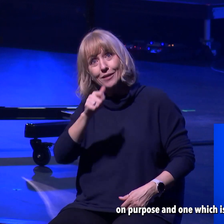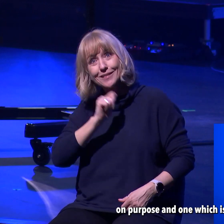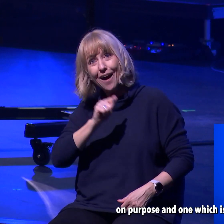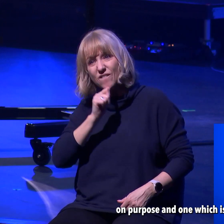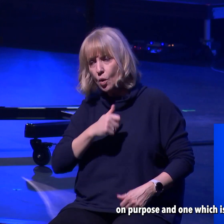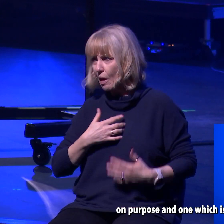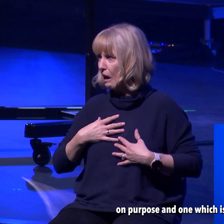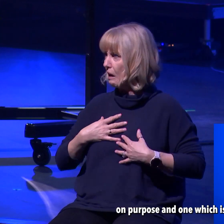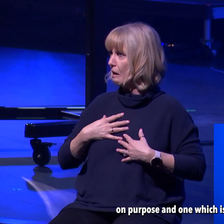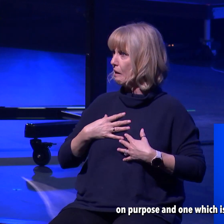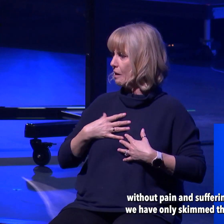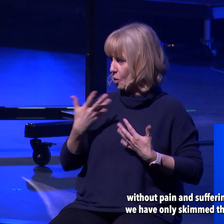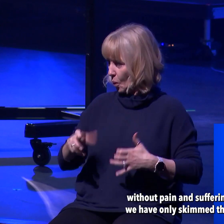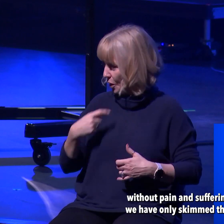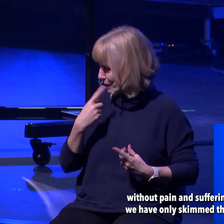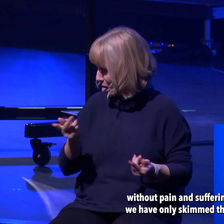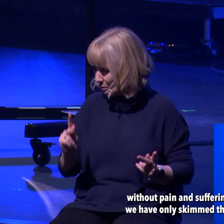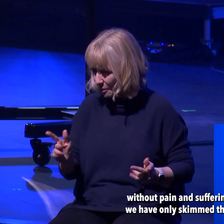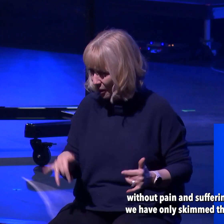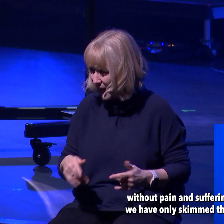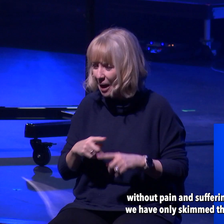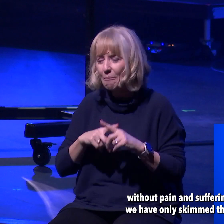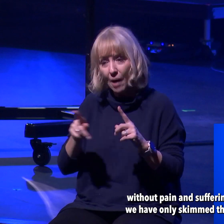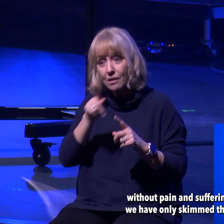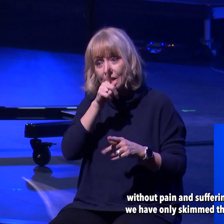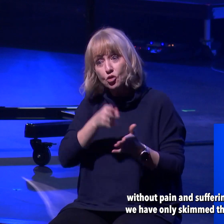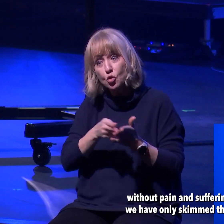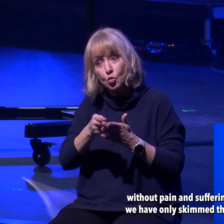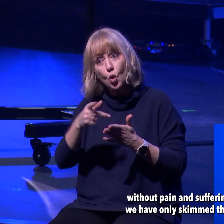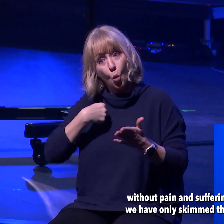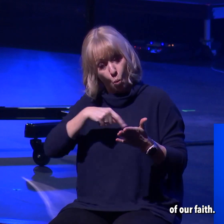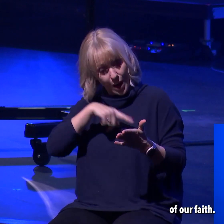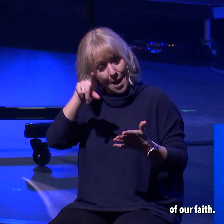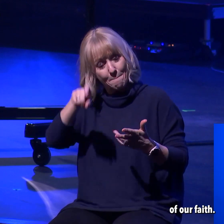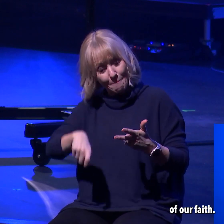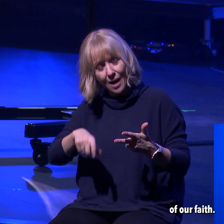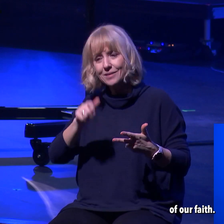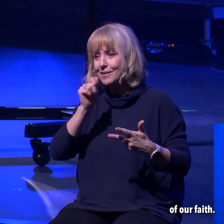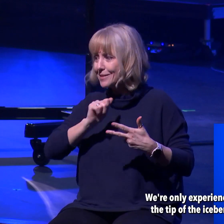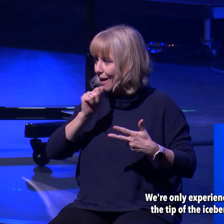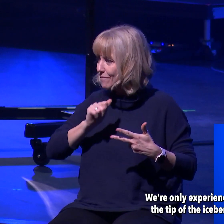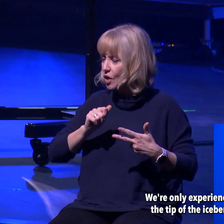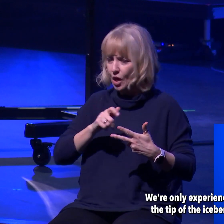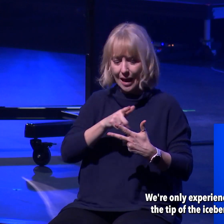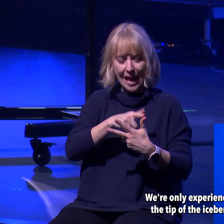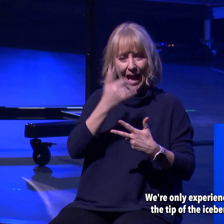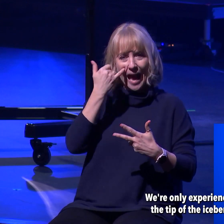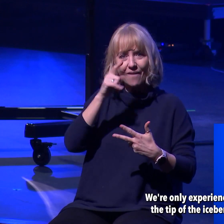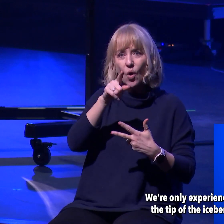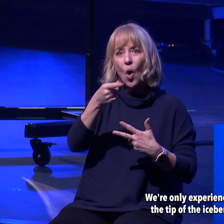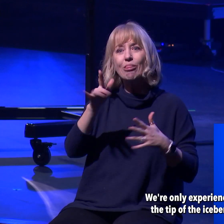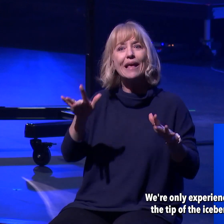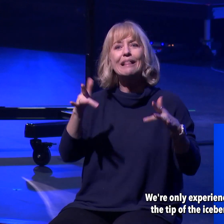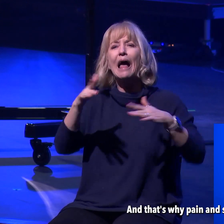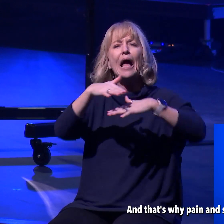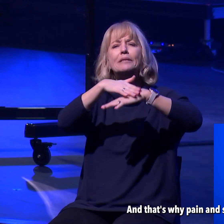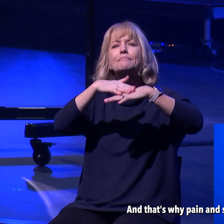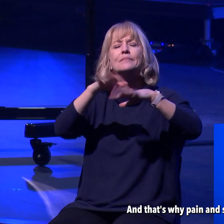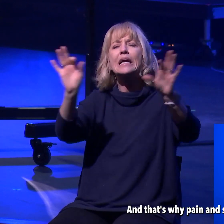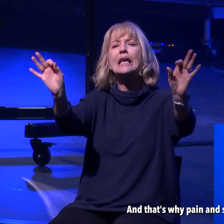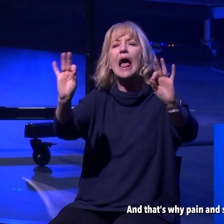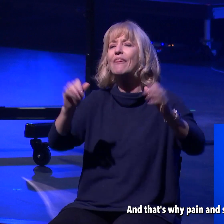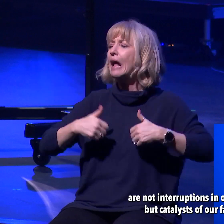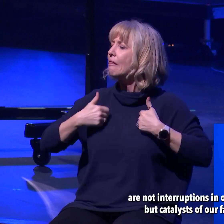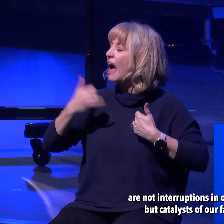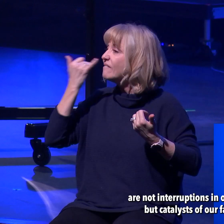done to us. Without pain and suffering in life, we have only skimmed the surface of our faith. We're only experiencing the tip of the iceberg, and that's why